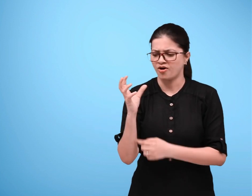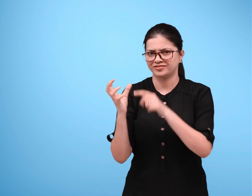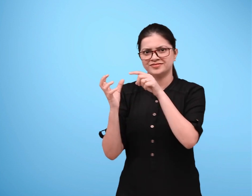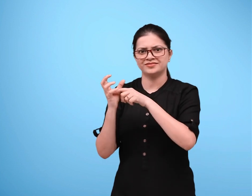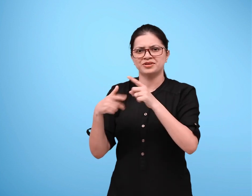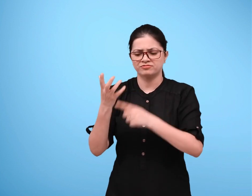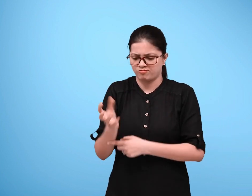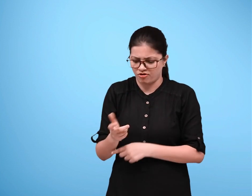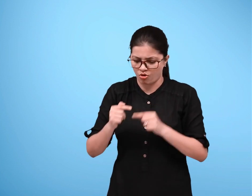Roll a ball on the floor.